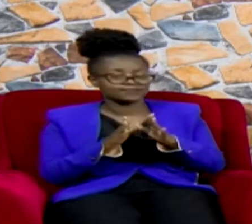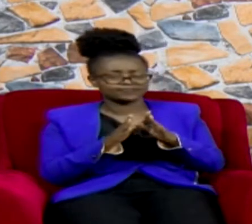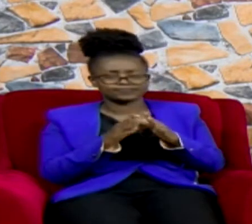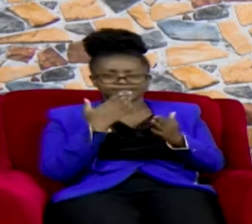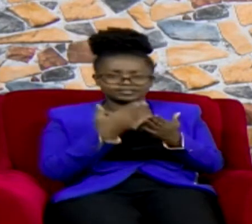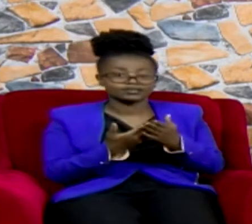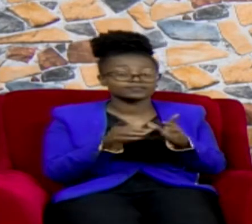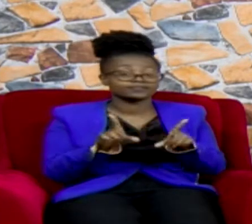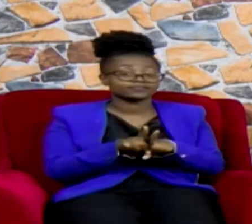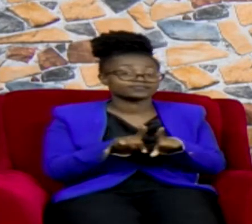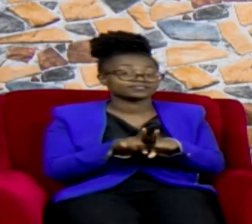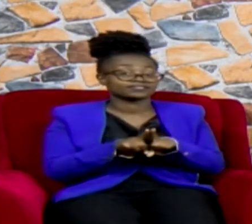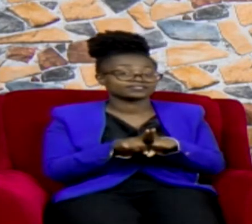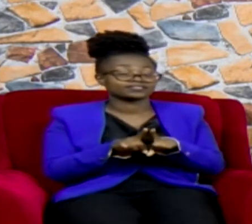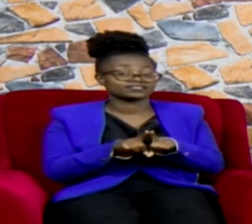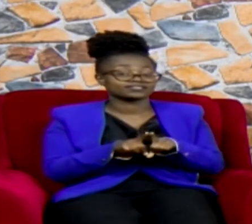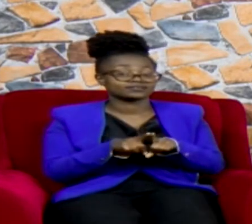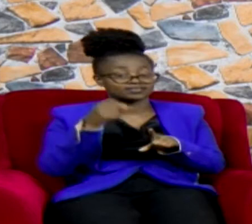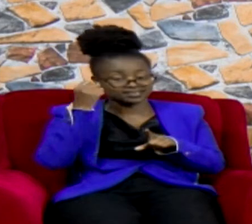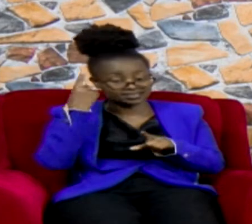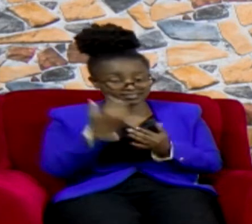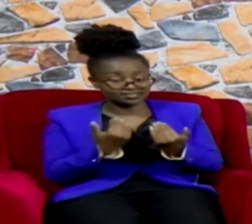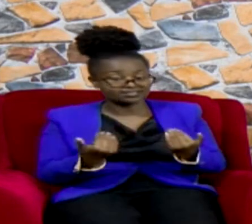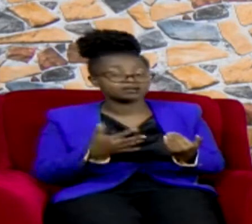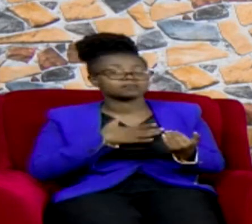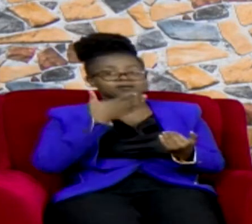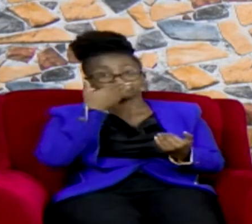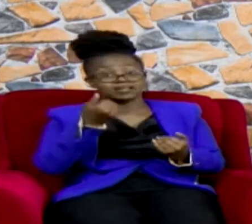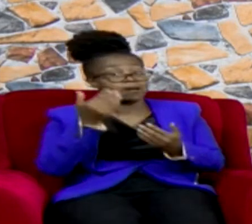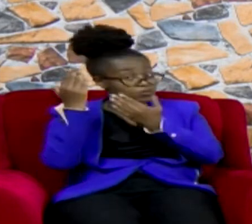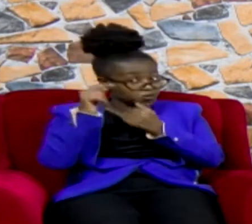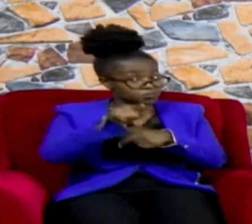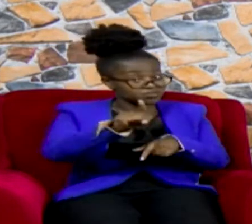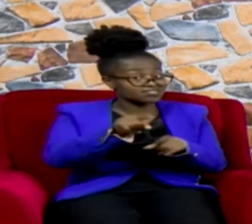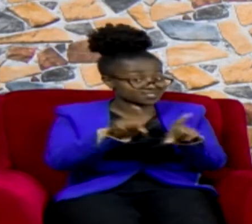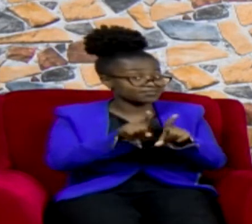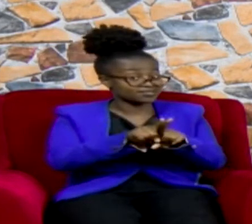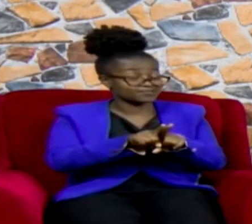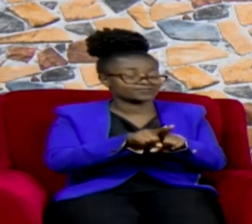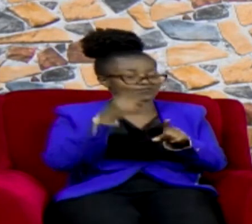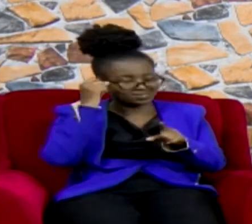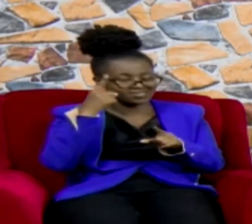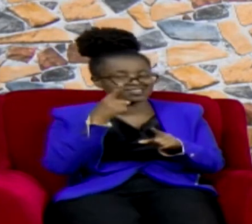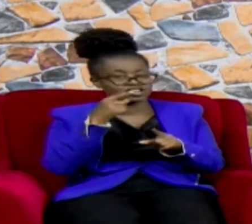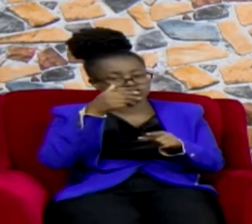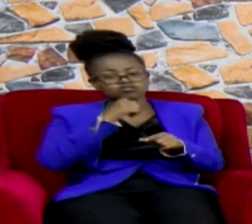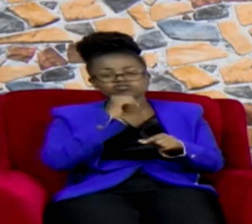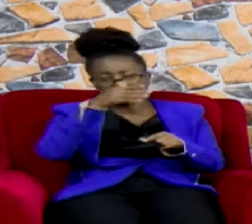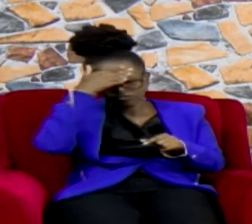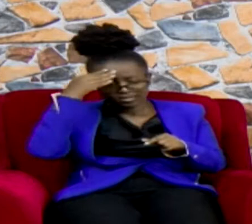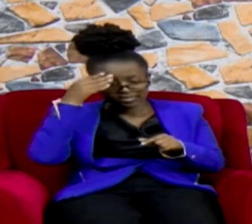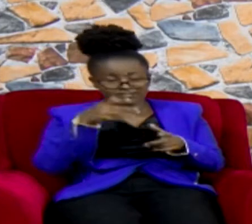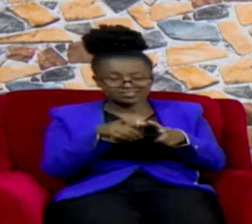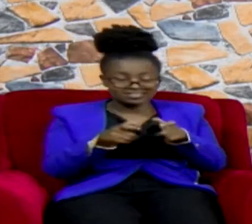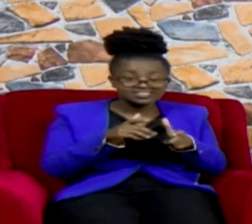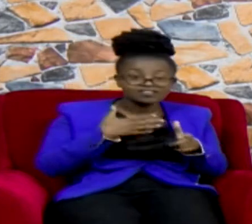you. And at least now I understand my child better. And I hope you back at home, you also have. So don't forget, you can drop us your